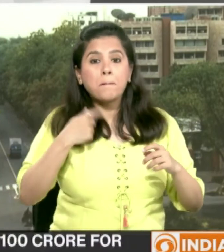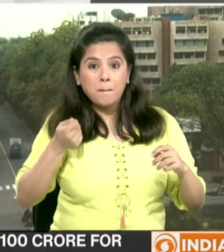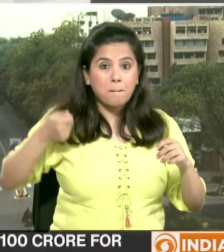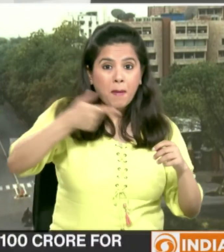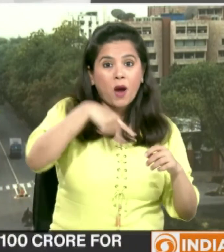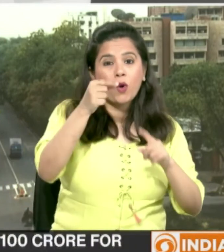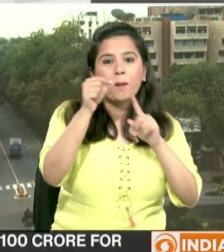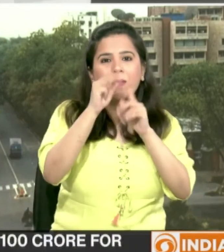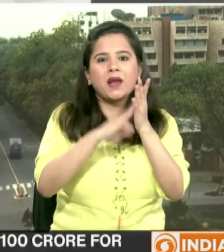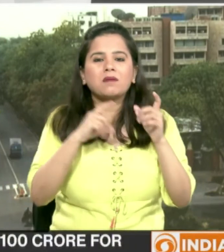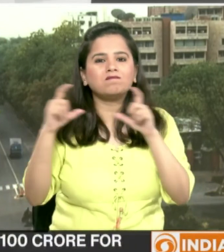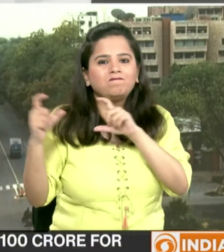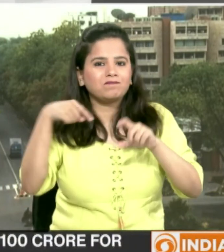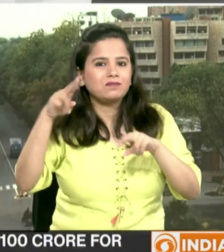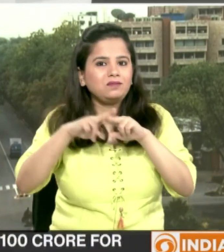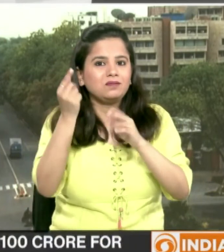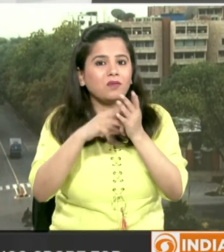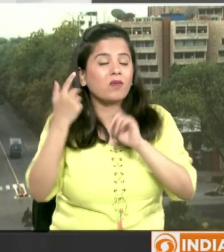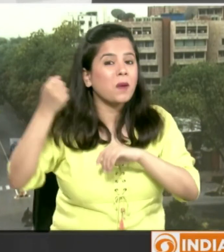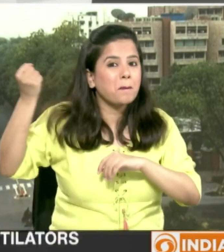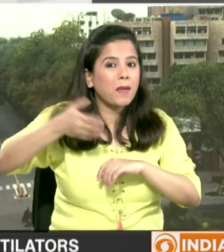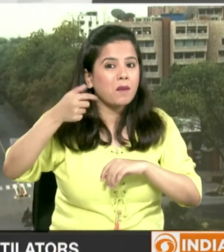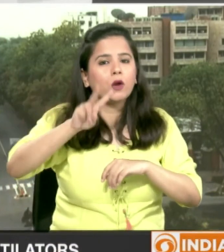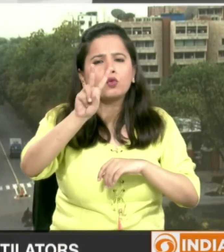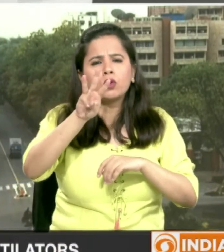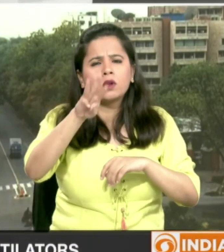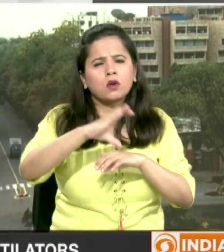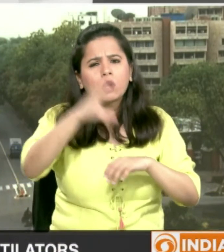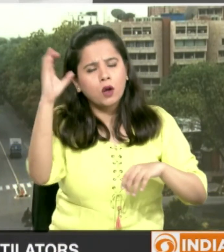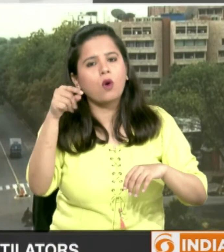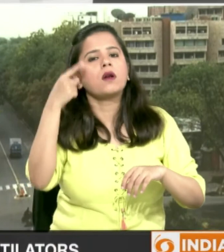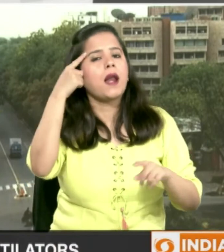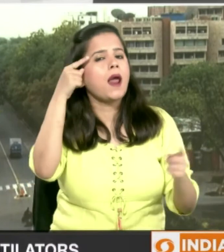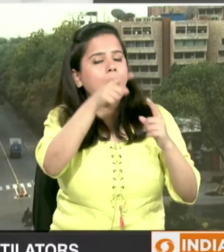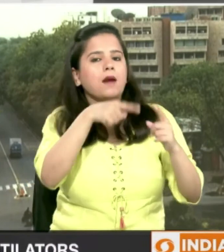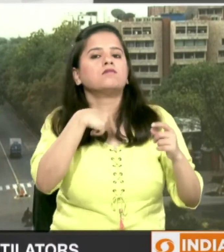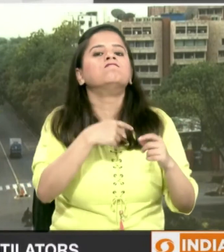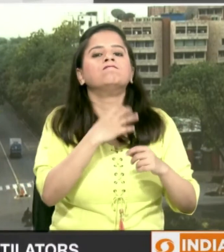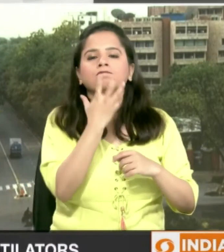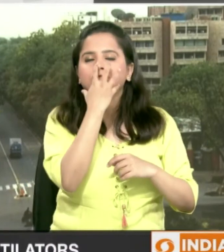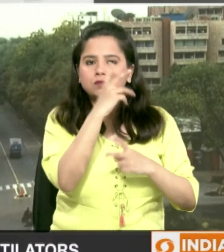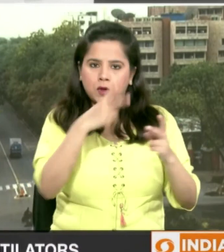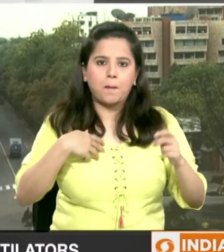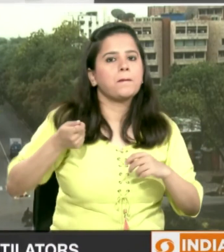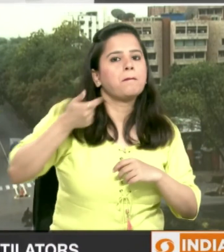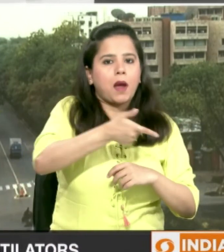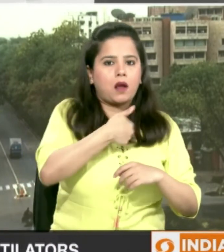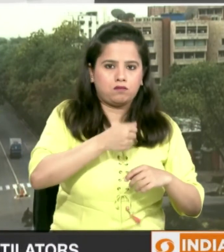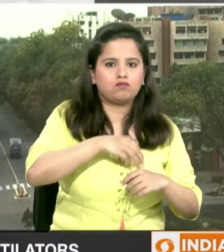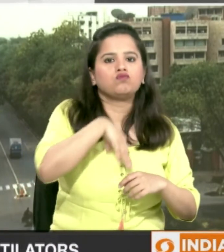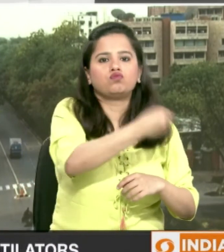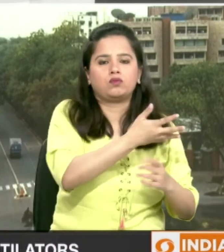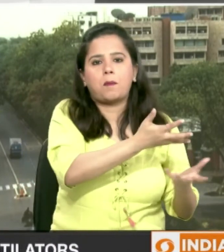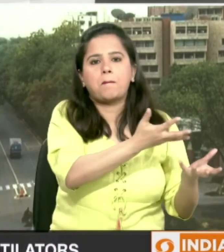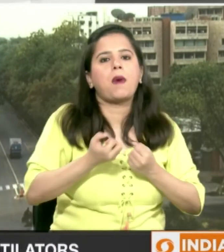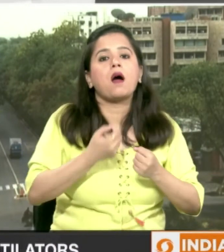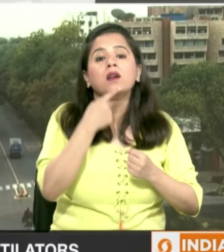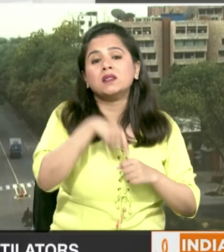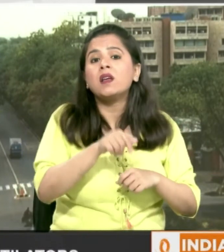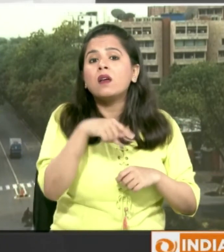Fund at a cost of approximately 2,000 crore rupees. And these ventilators will be provided to